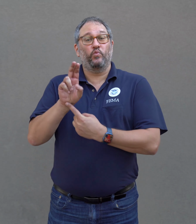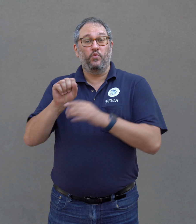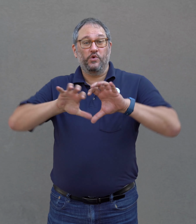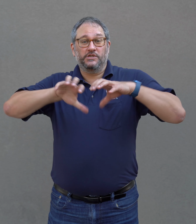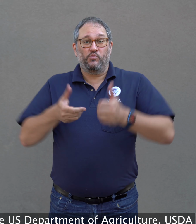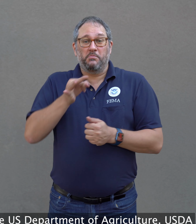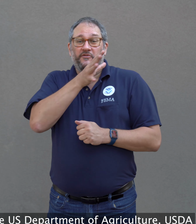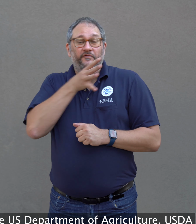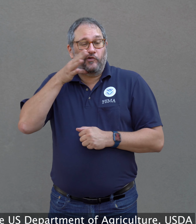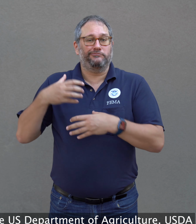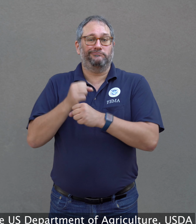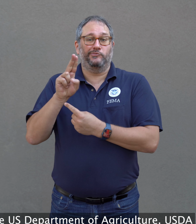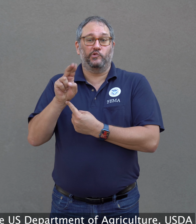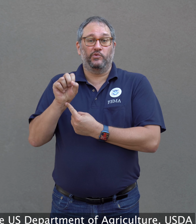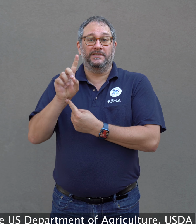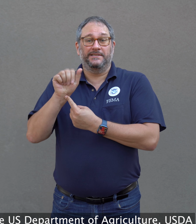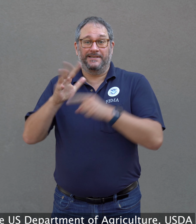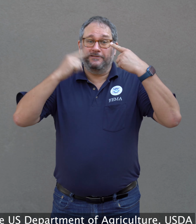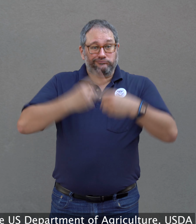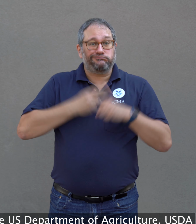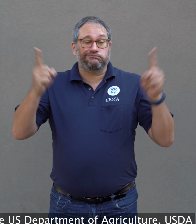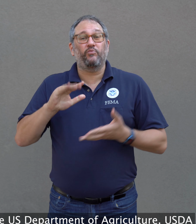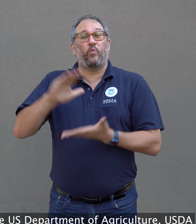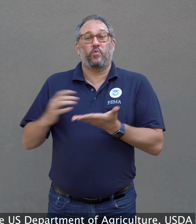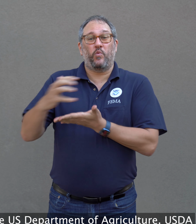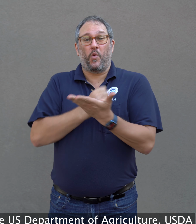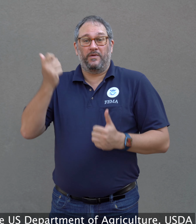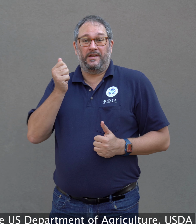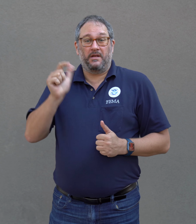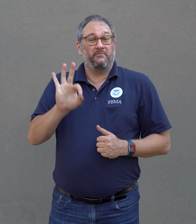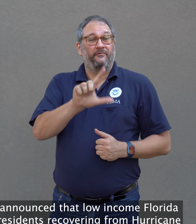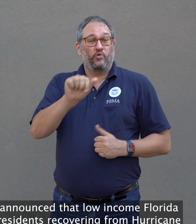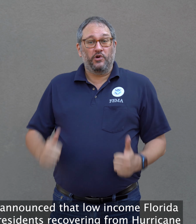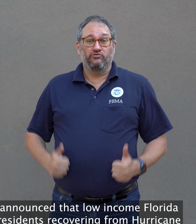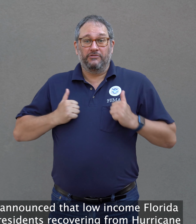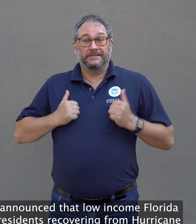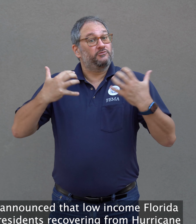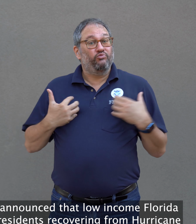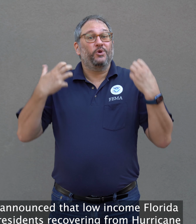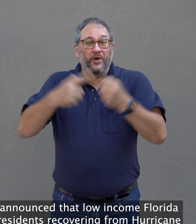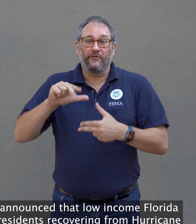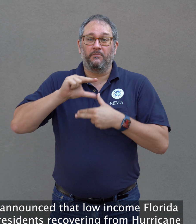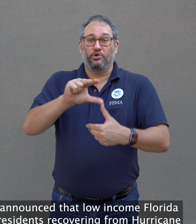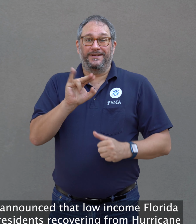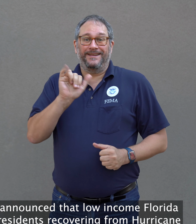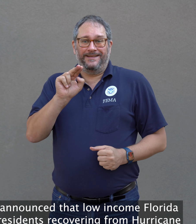The U.S. of Agriculture announced that low-income Florida residents